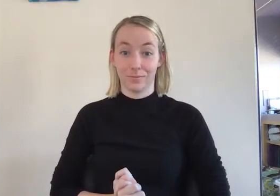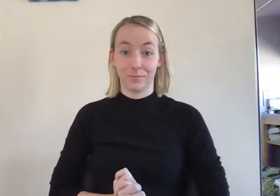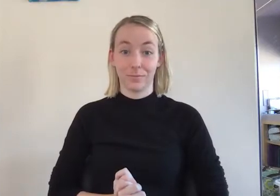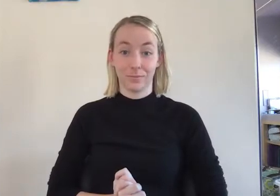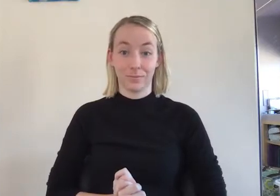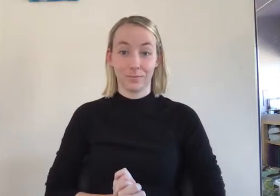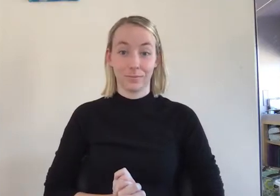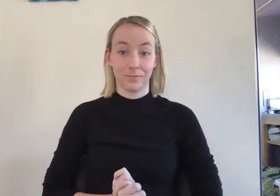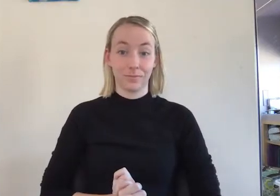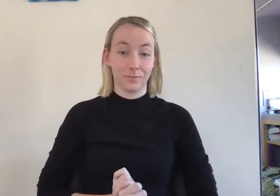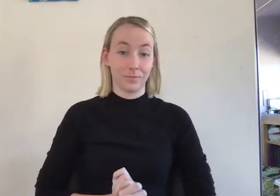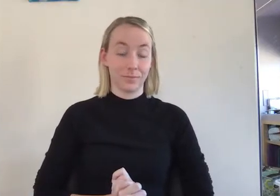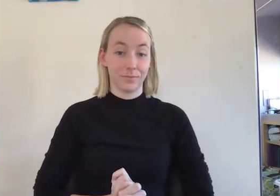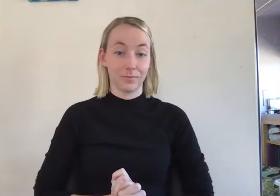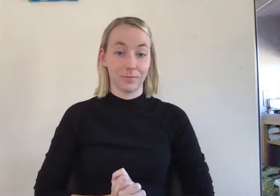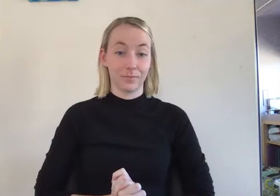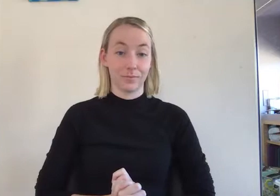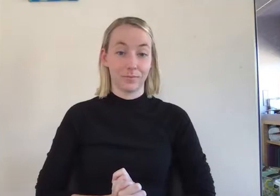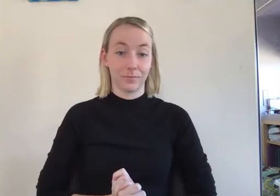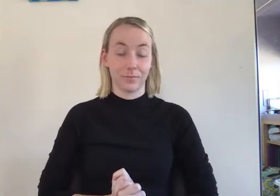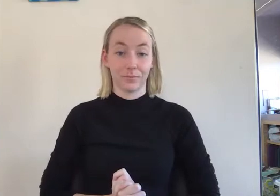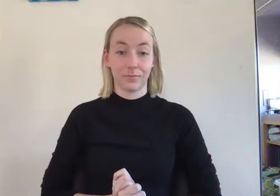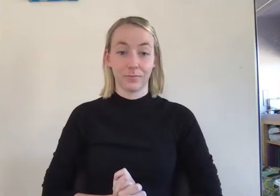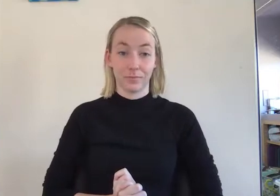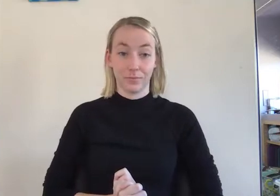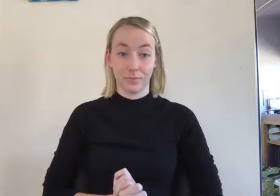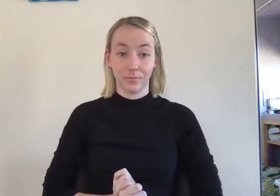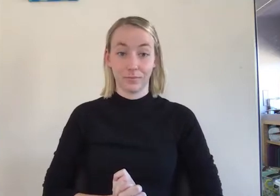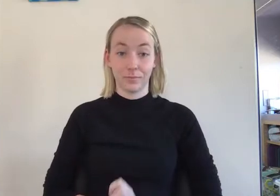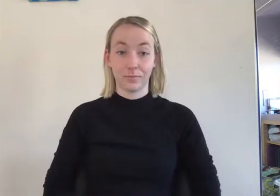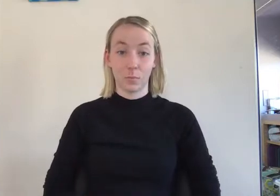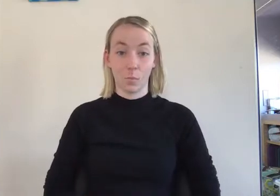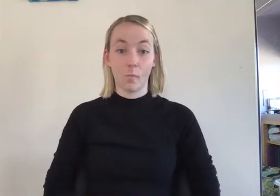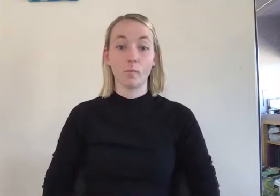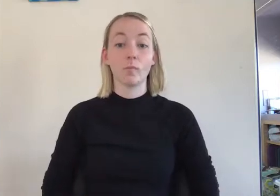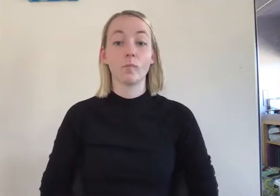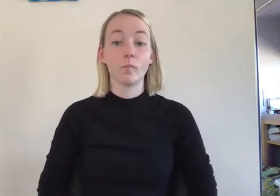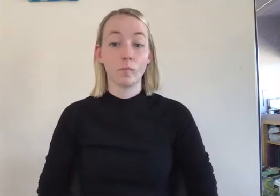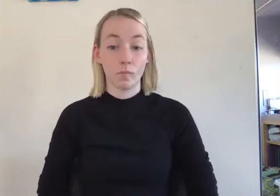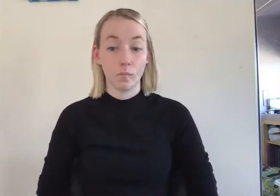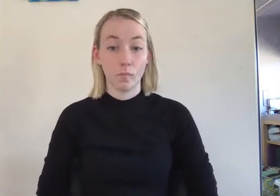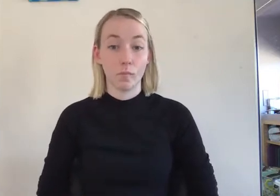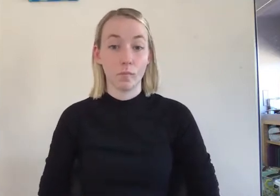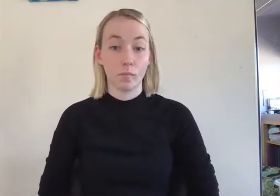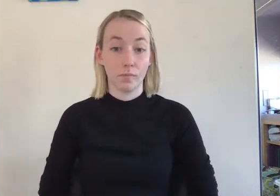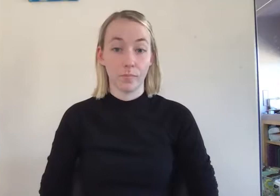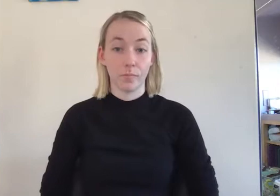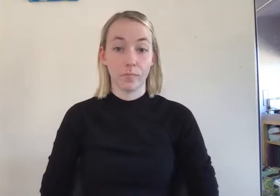YHAs to speak at this awesome conference setting. First of all, I want